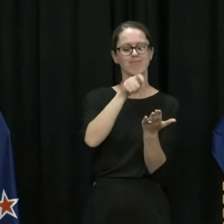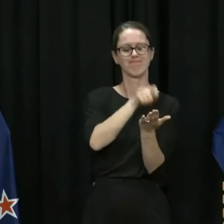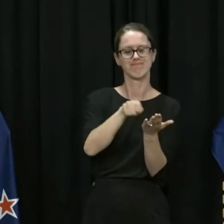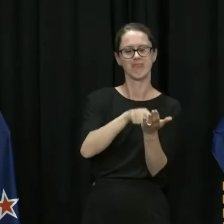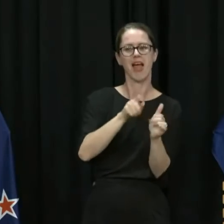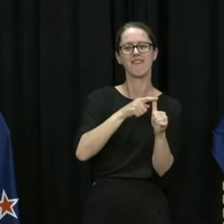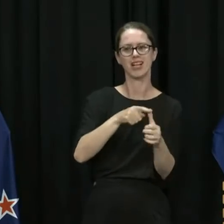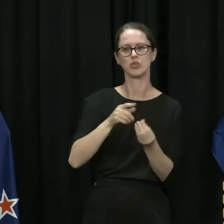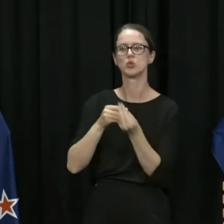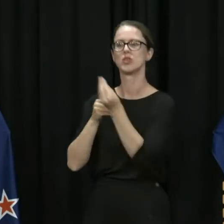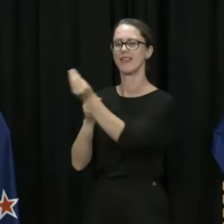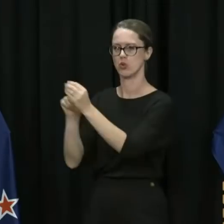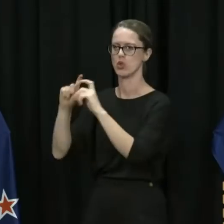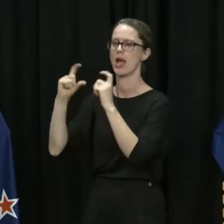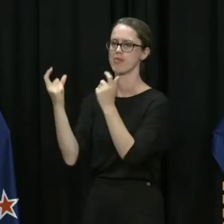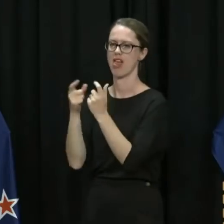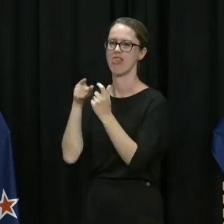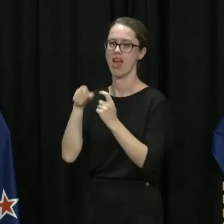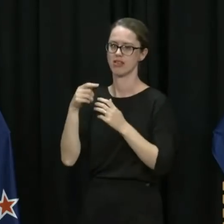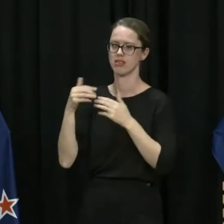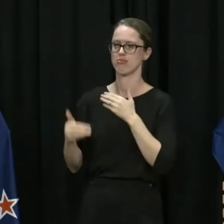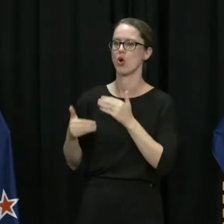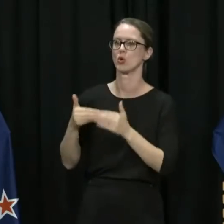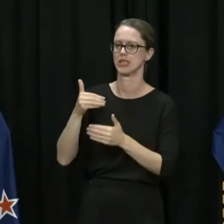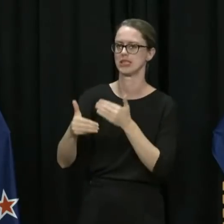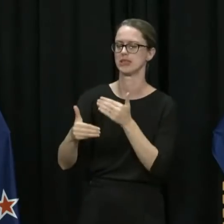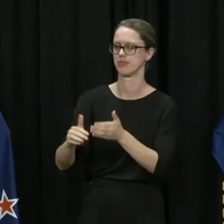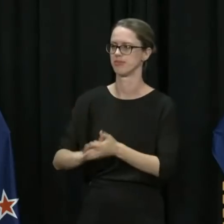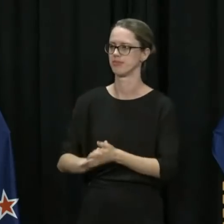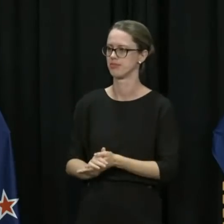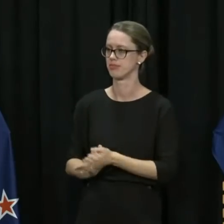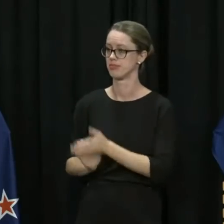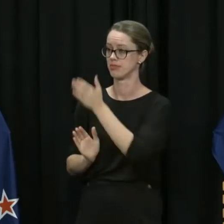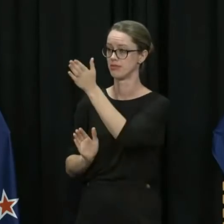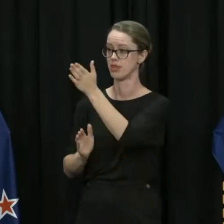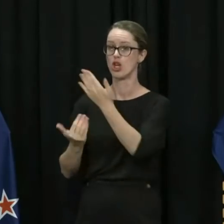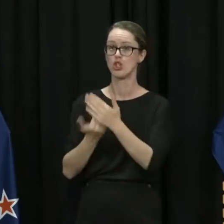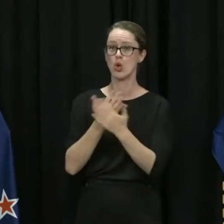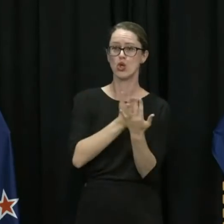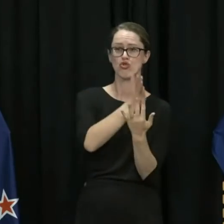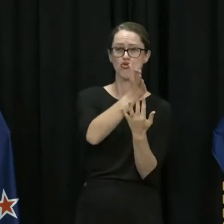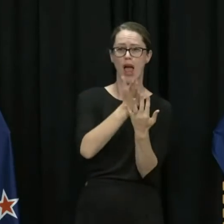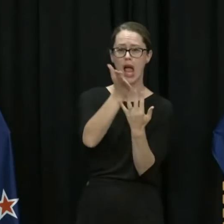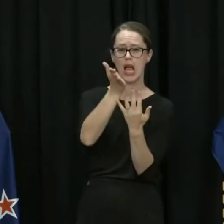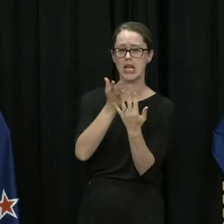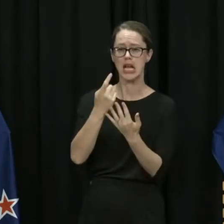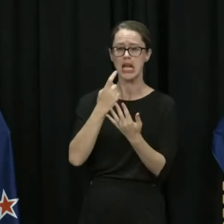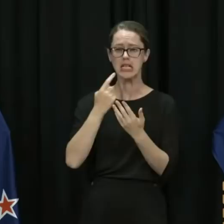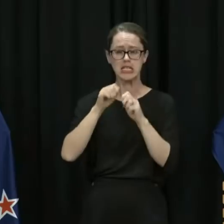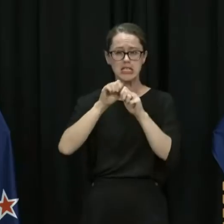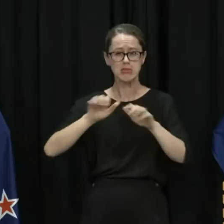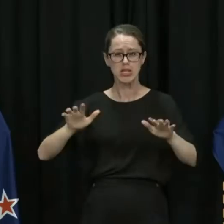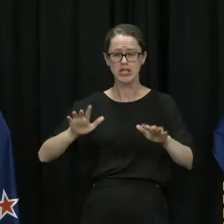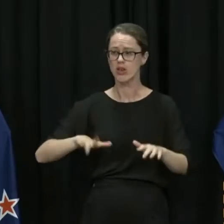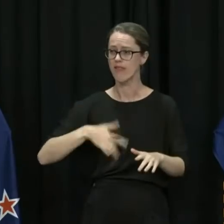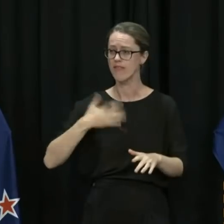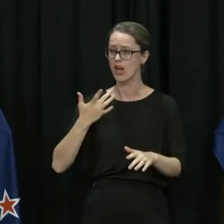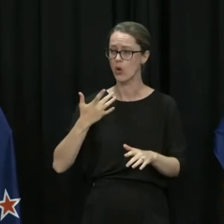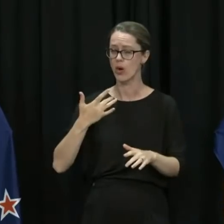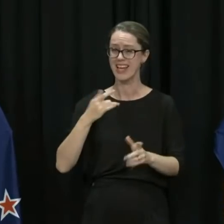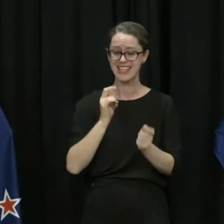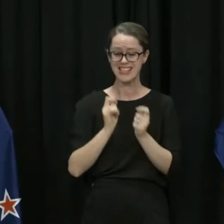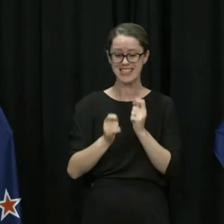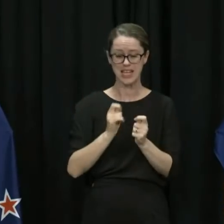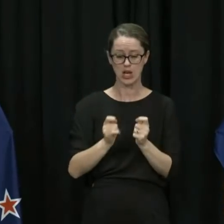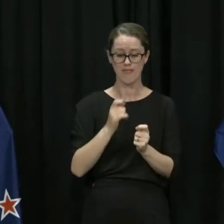my advice to Cabinet. How much more transmissible these new variants are? Will you be looking then at increasing the frequency of